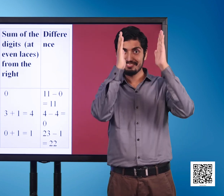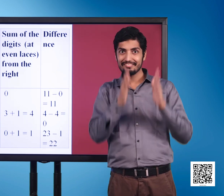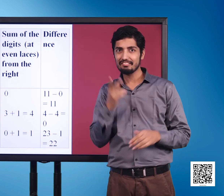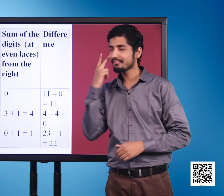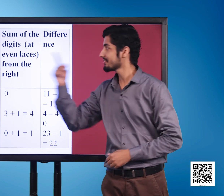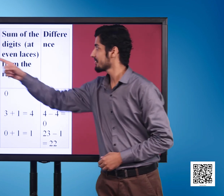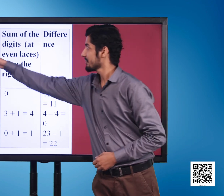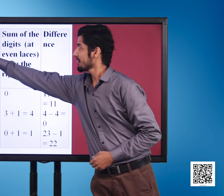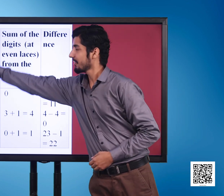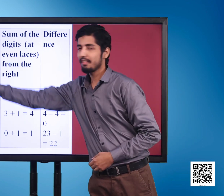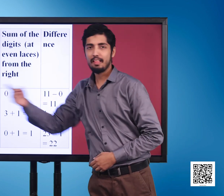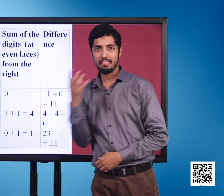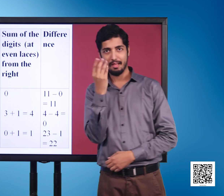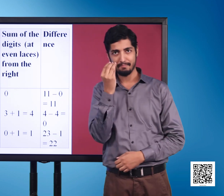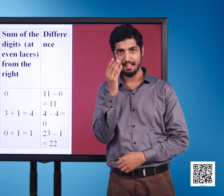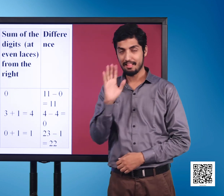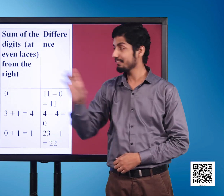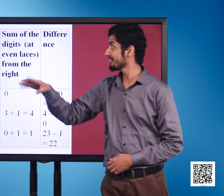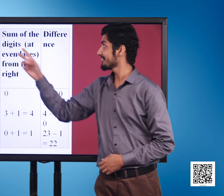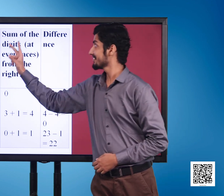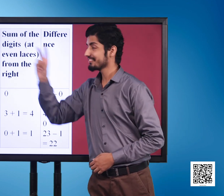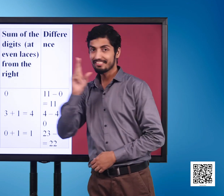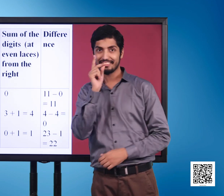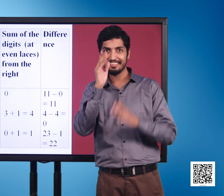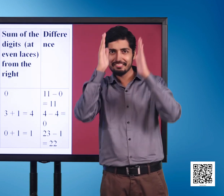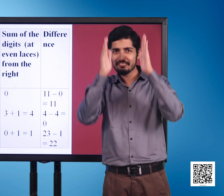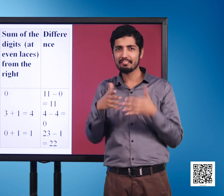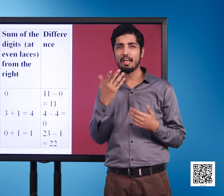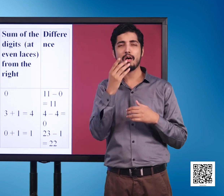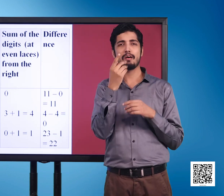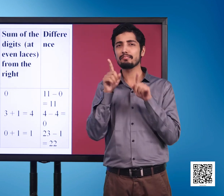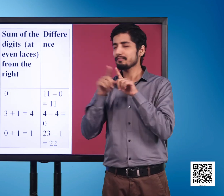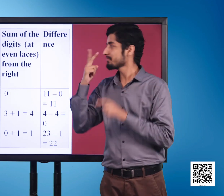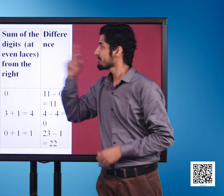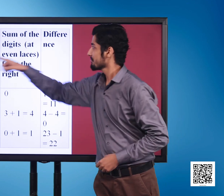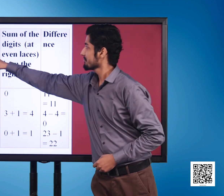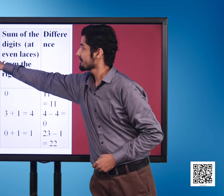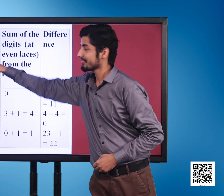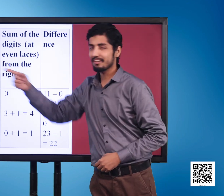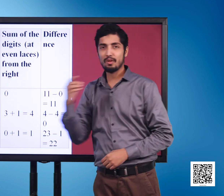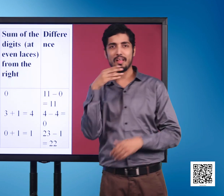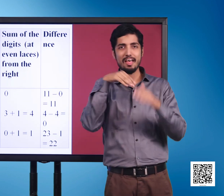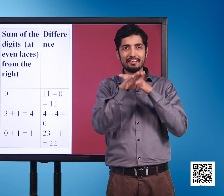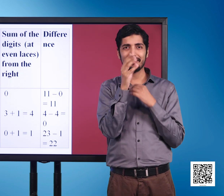Column 1 says number. Column 2 says sum of the digits at odd places from the right.